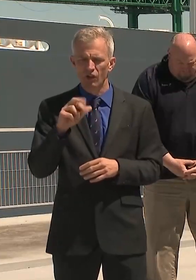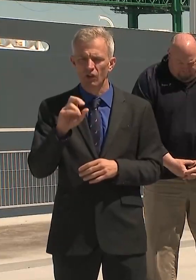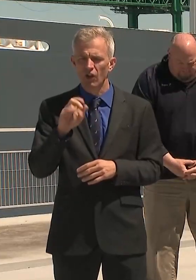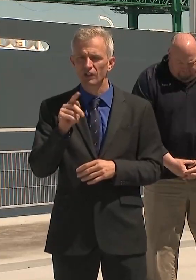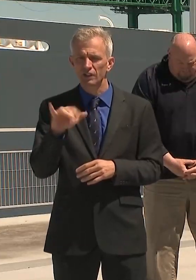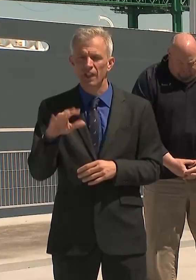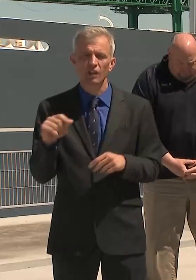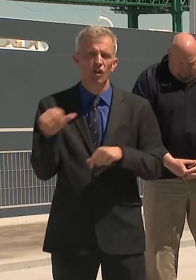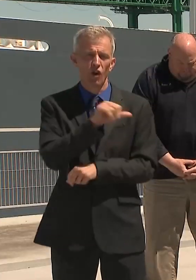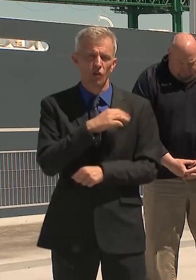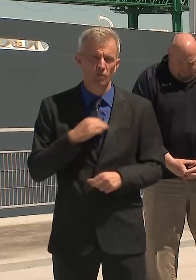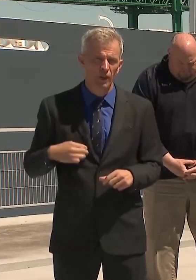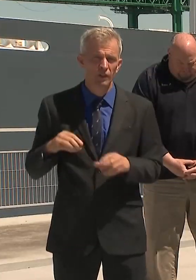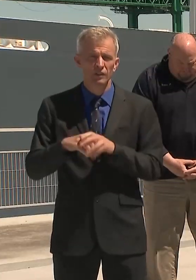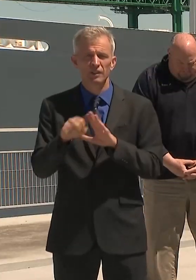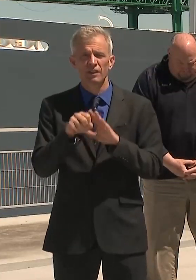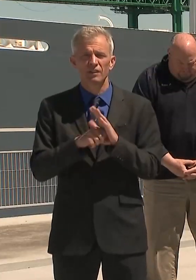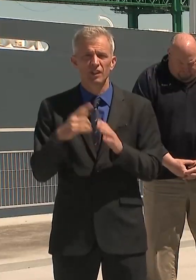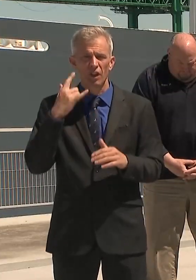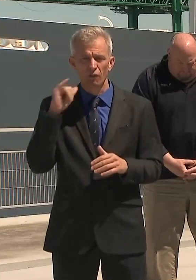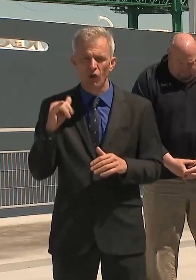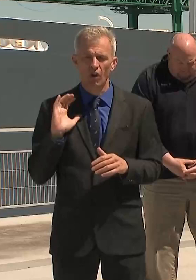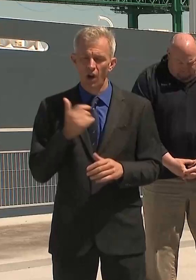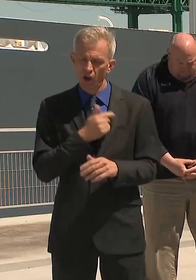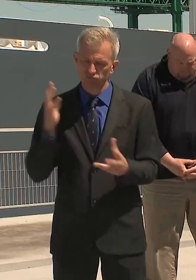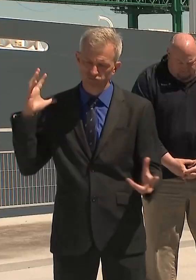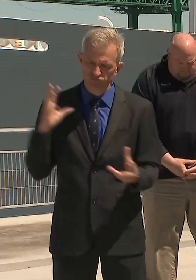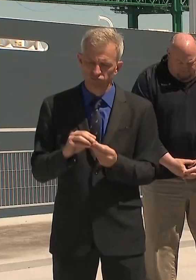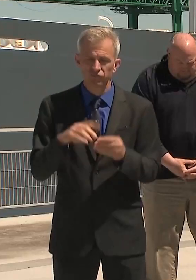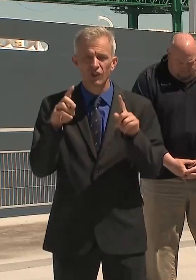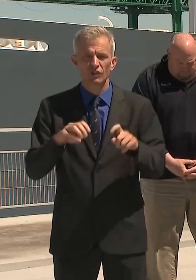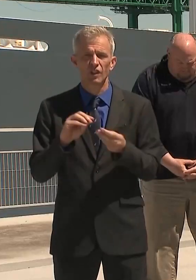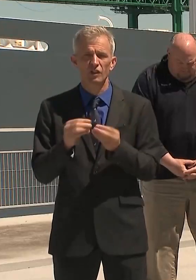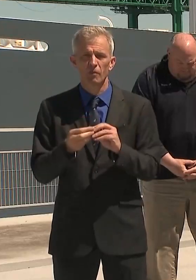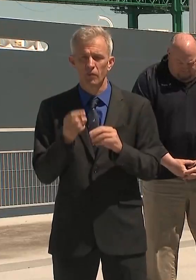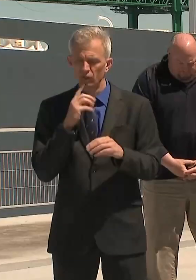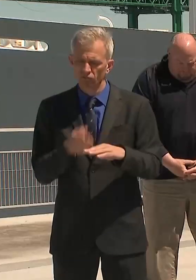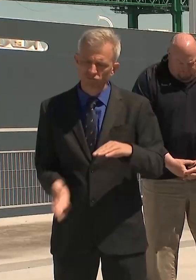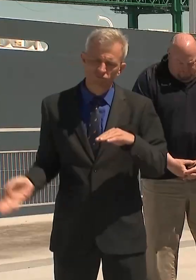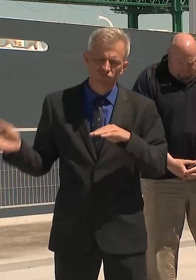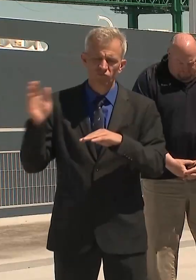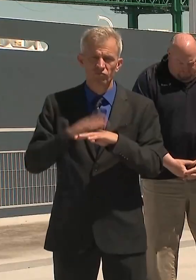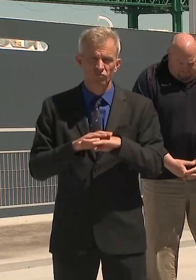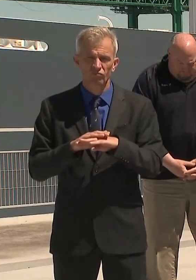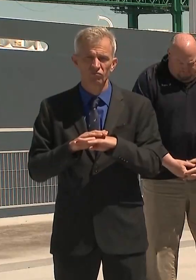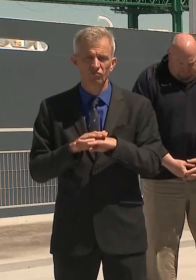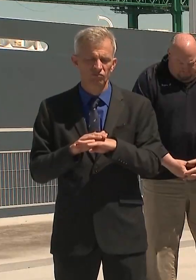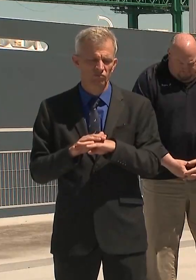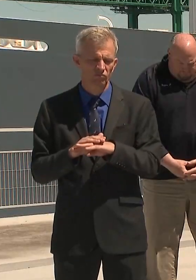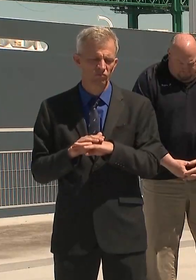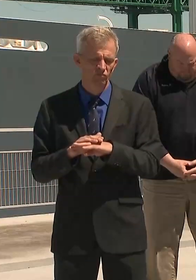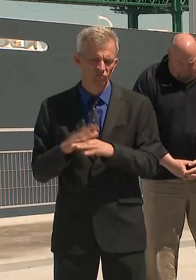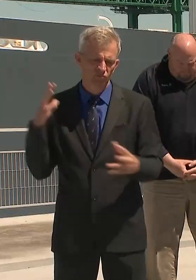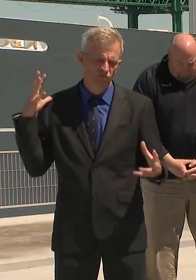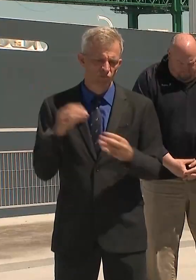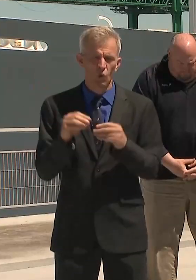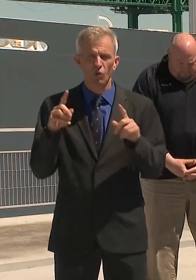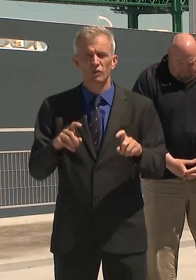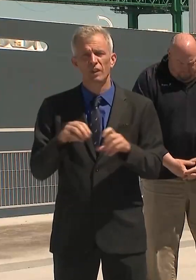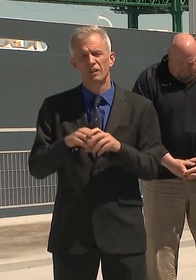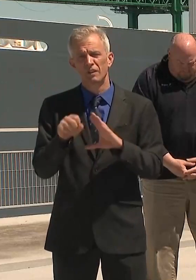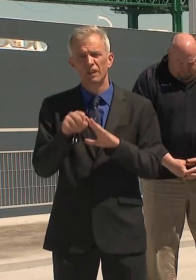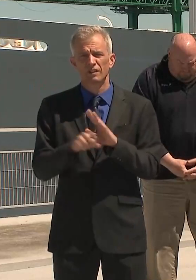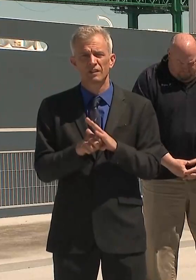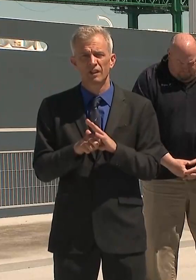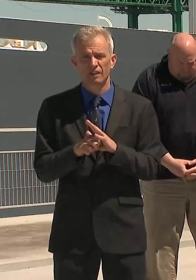across the state of California, our total testing numbers have increased significantly. Total tests in the state as of